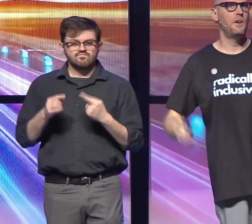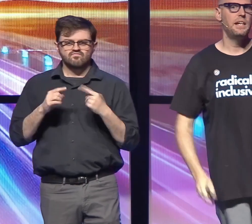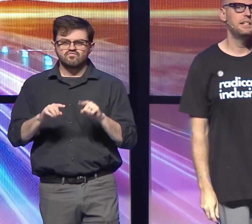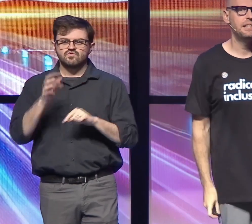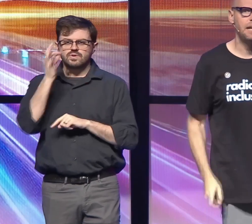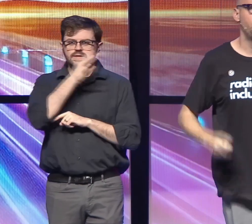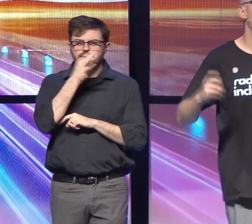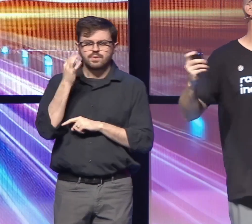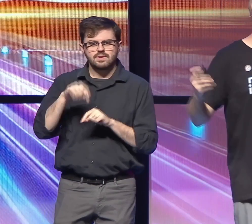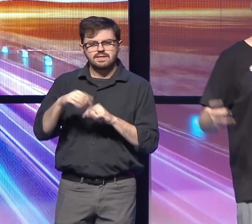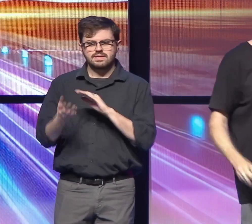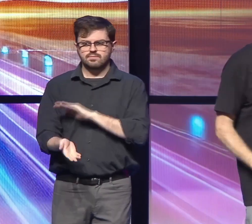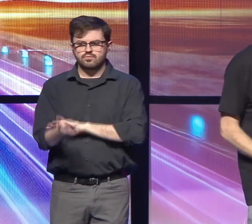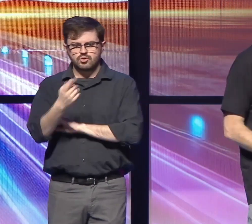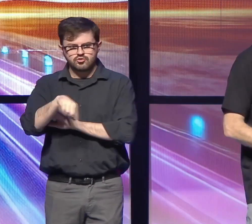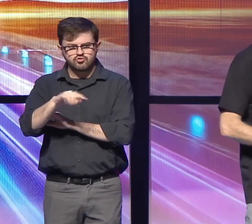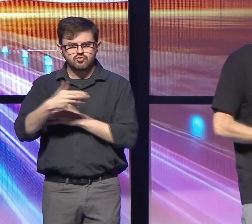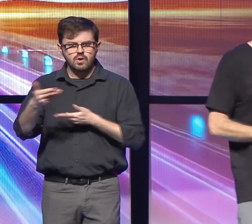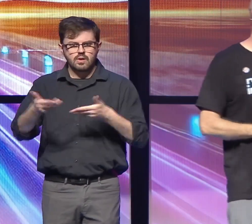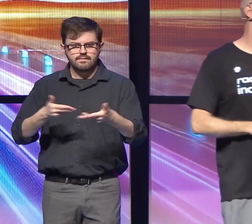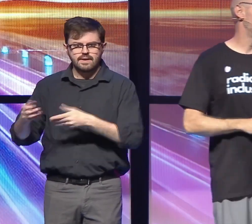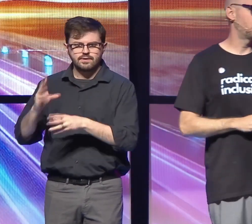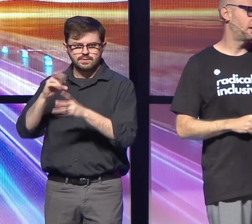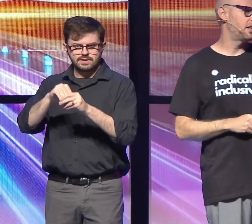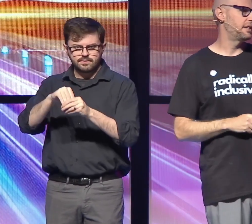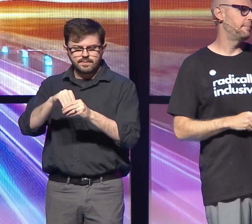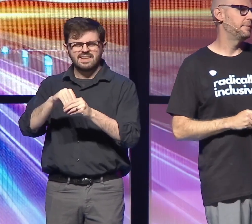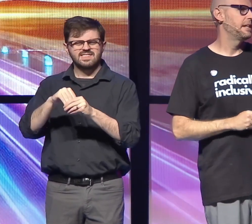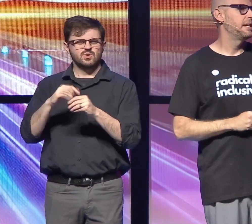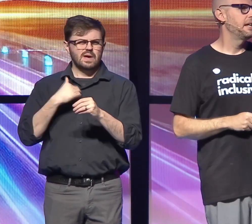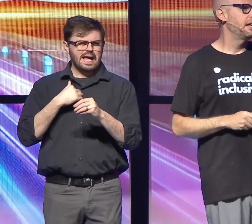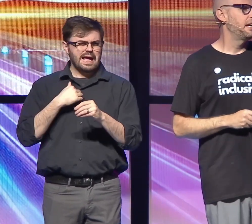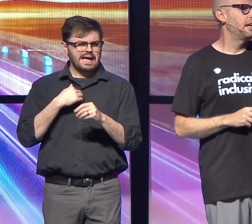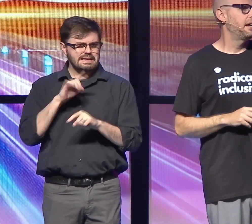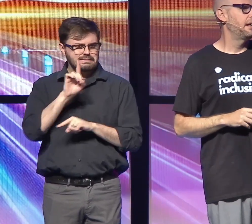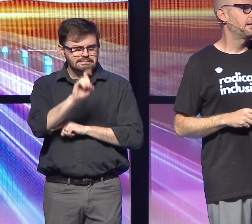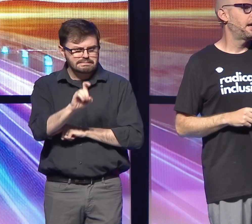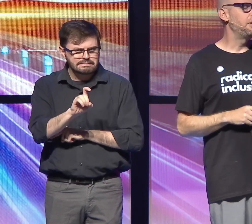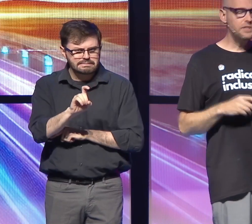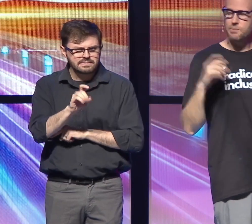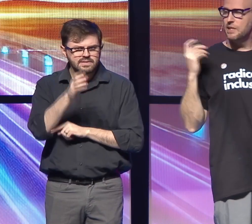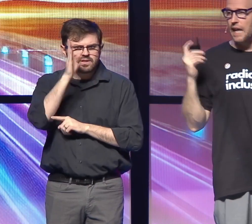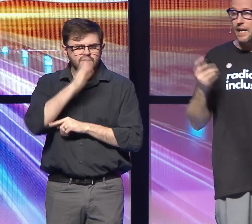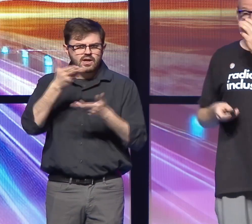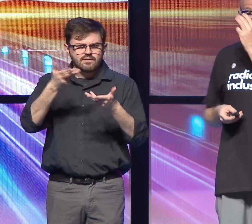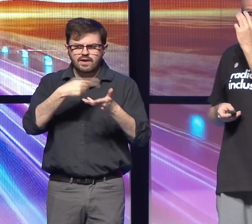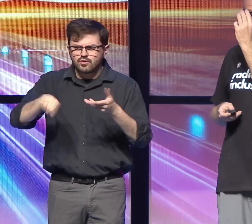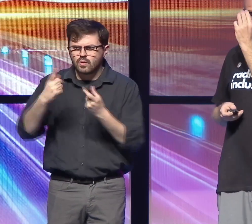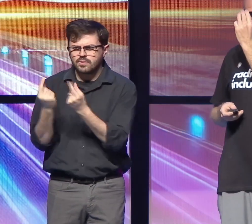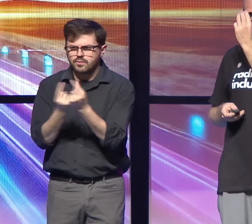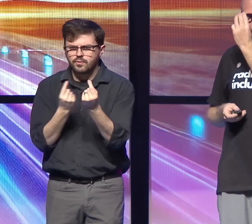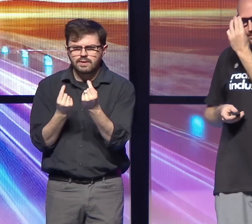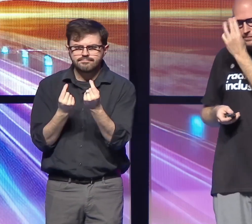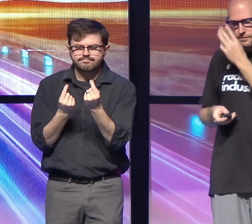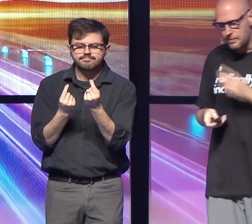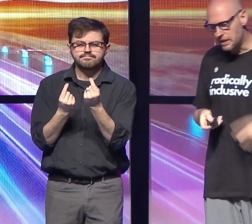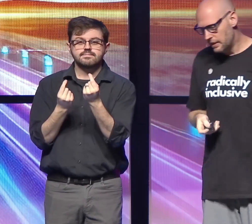everyone's invited to the table. What is it that God's inviting you into is the question. I'm going to do something dangerous